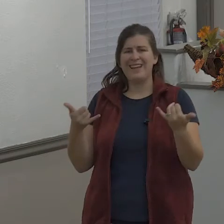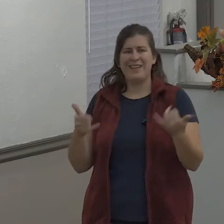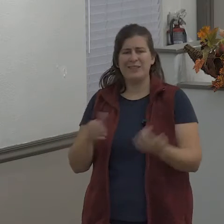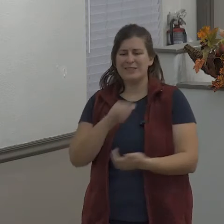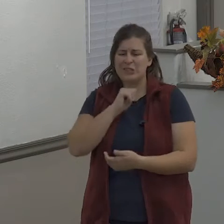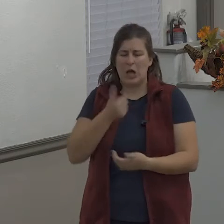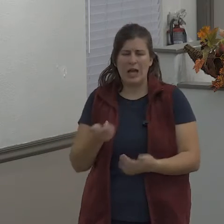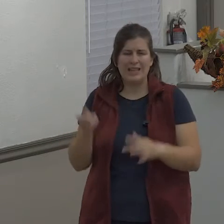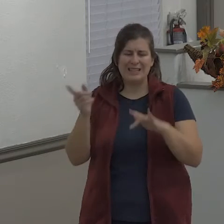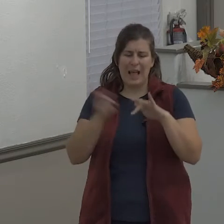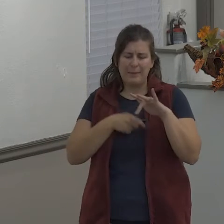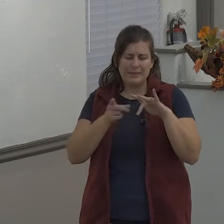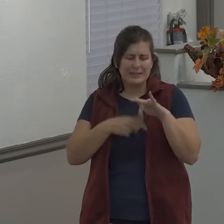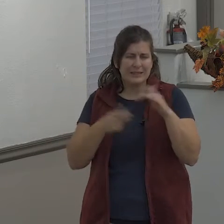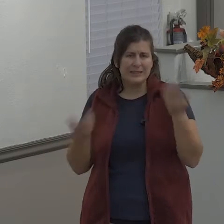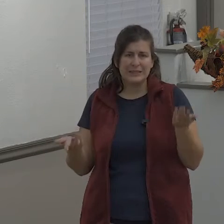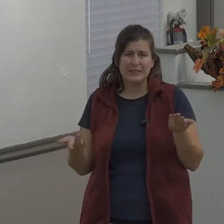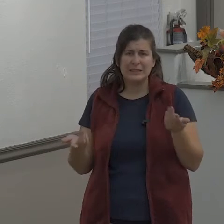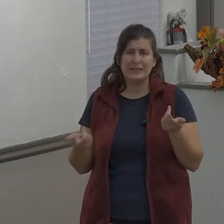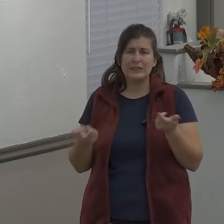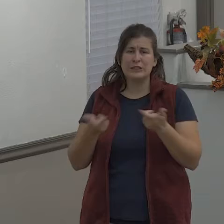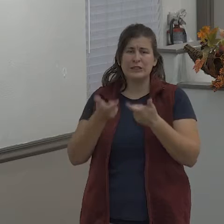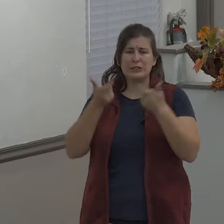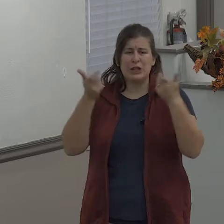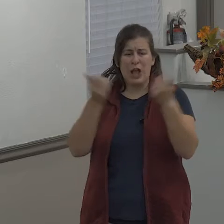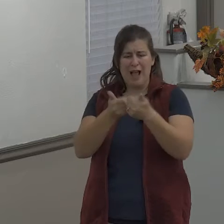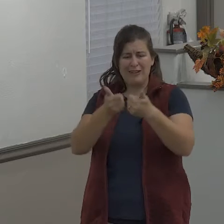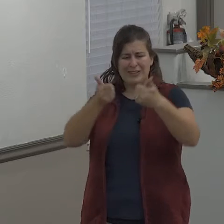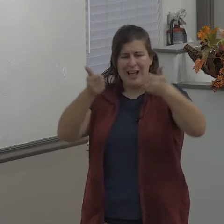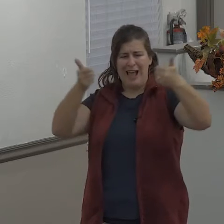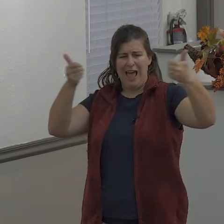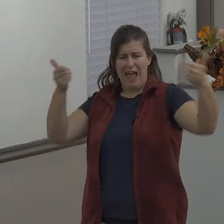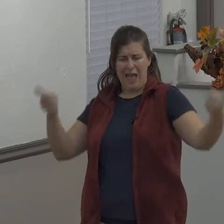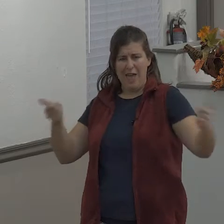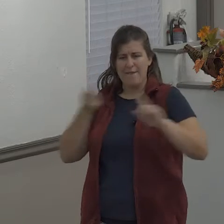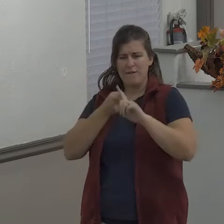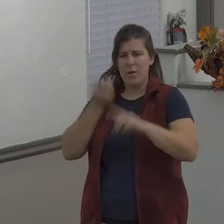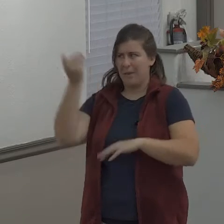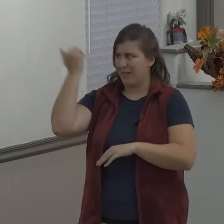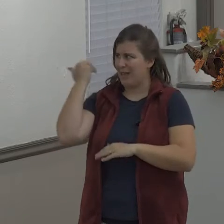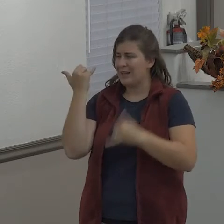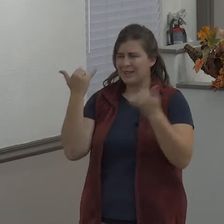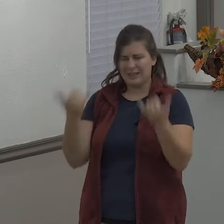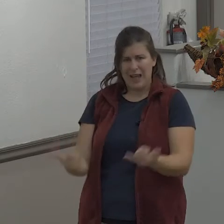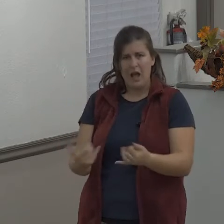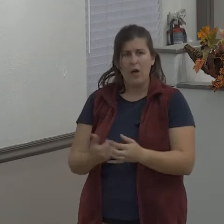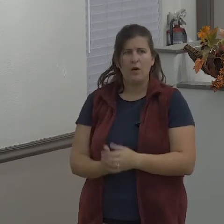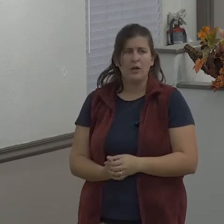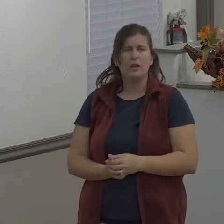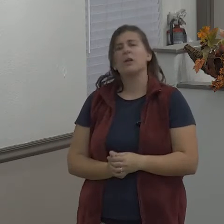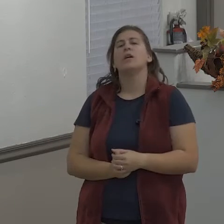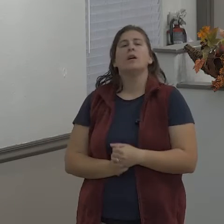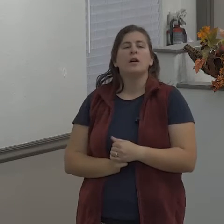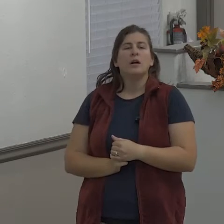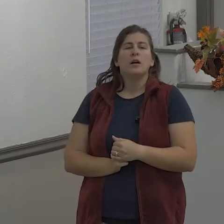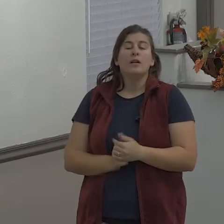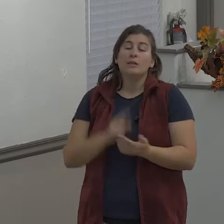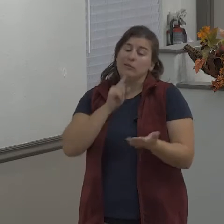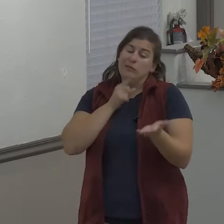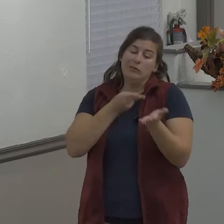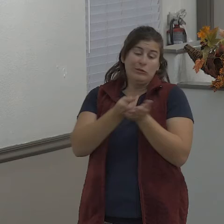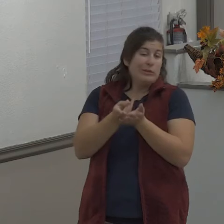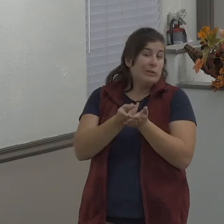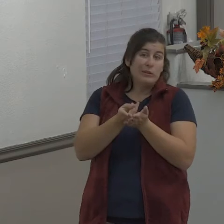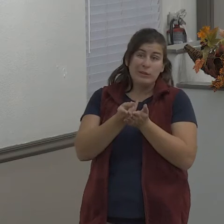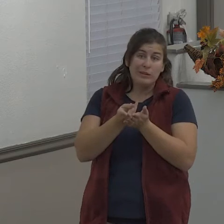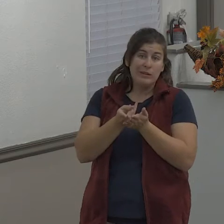There's a dearth in America. There's a huge gap that has taken place. And the truth of the